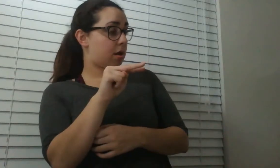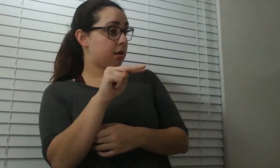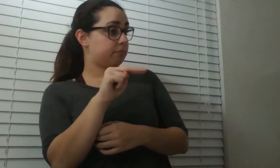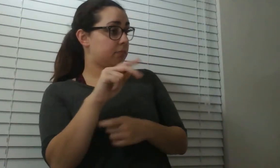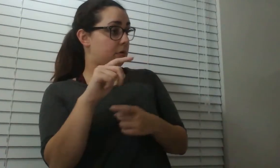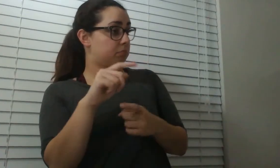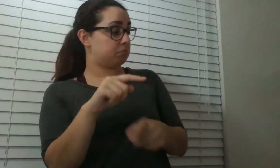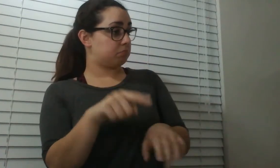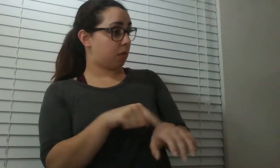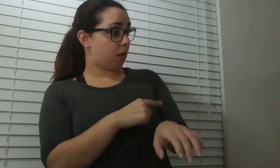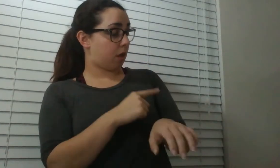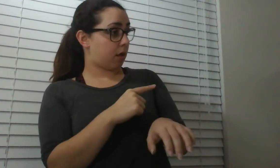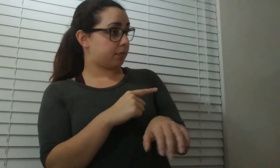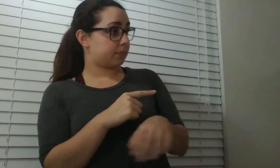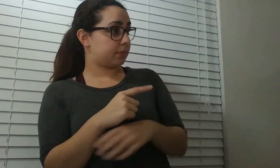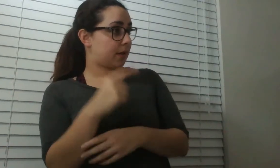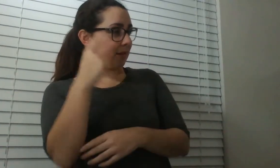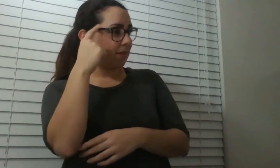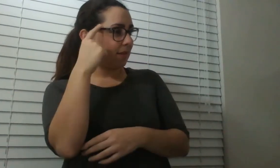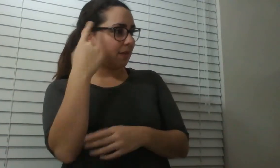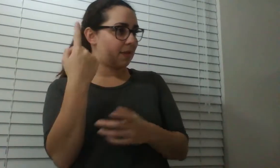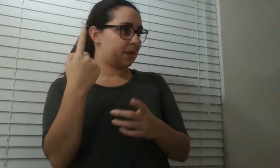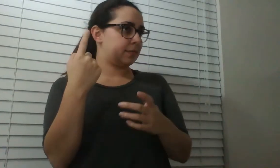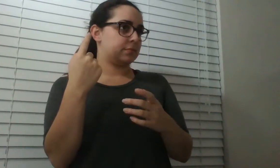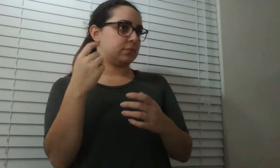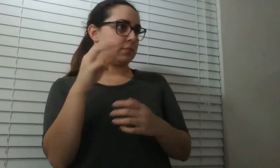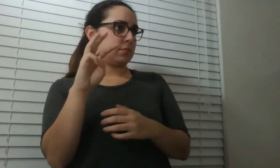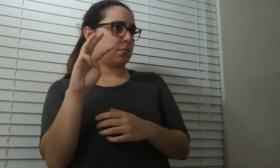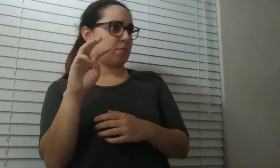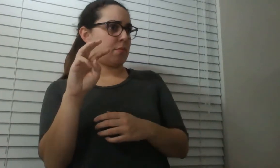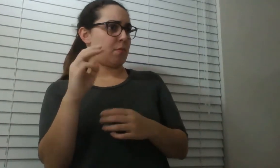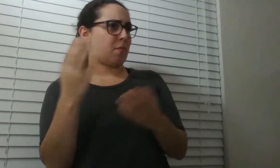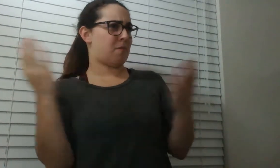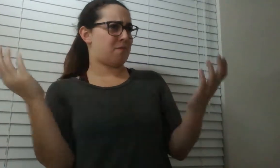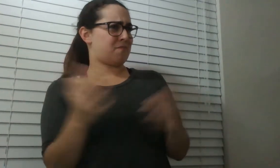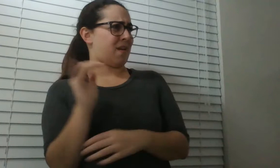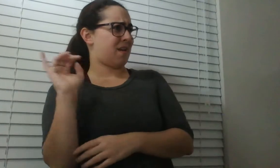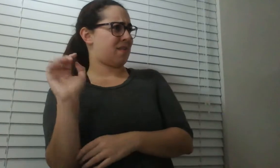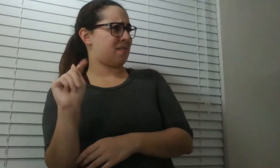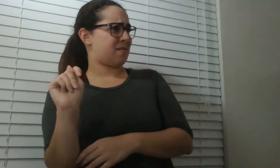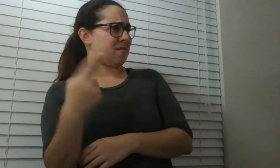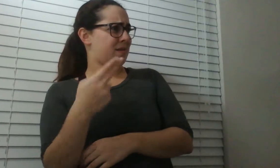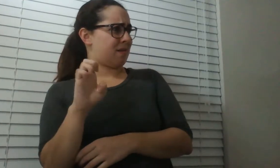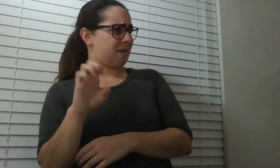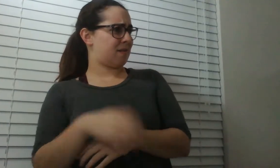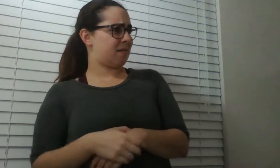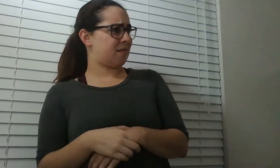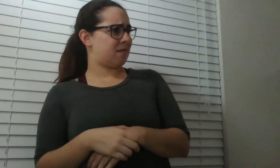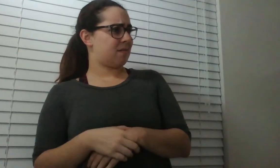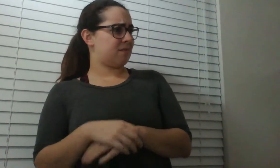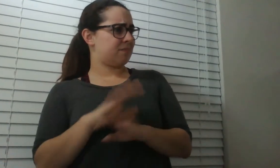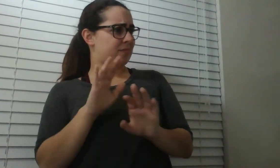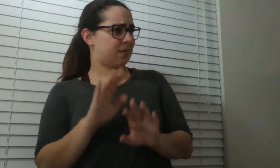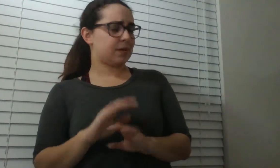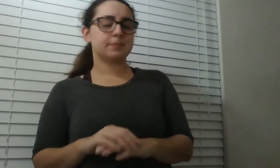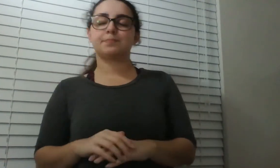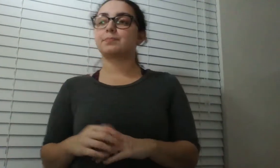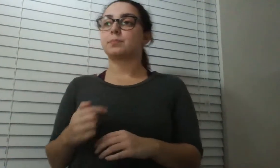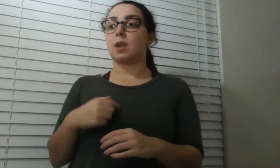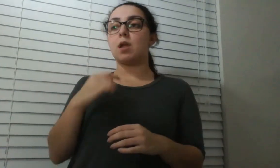the... They very rarely finish that expression, though. All right, so I was wrong. Fine. But here's the